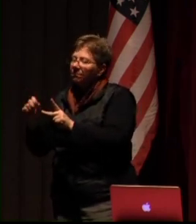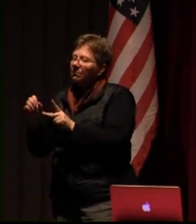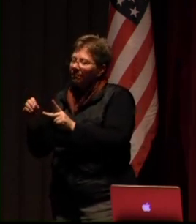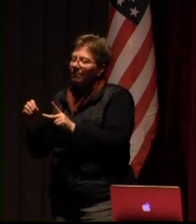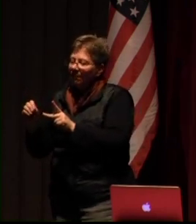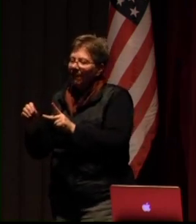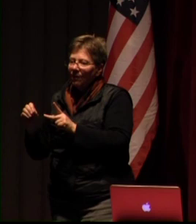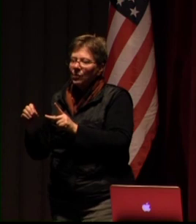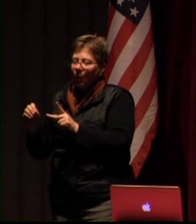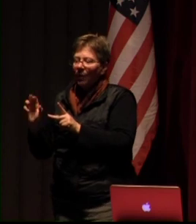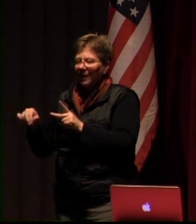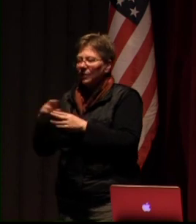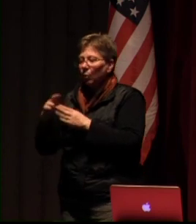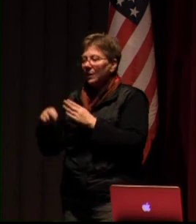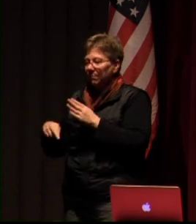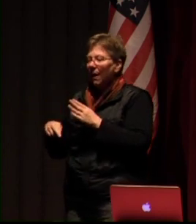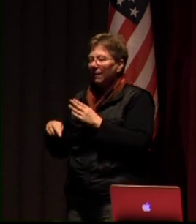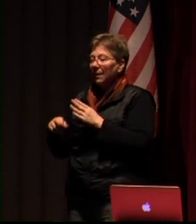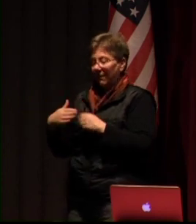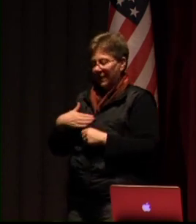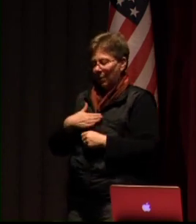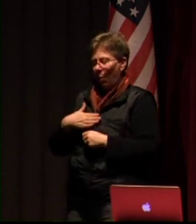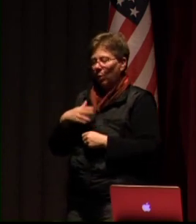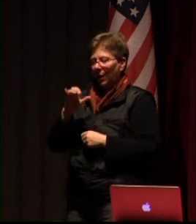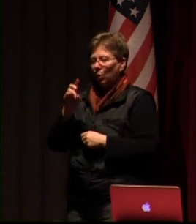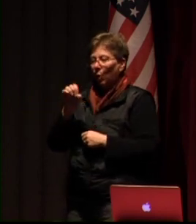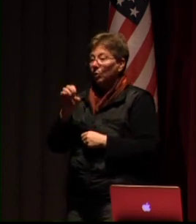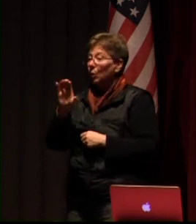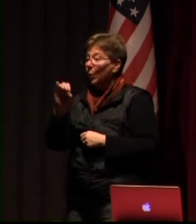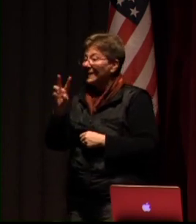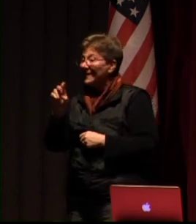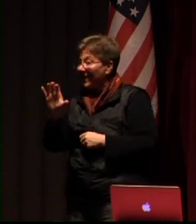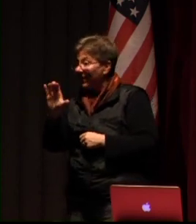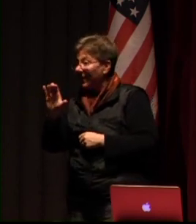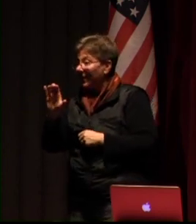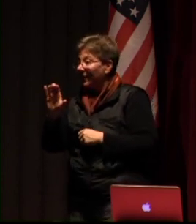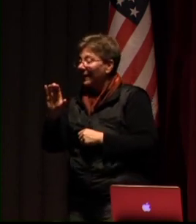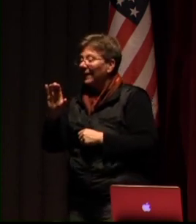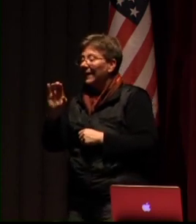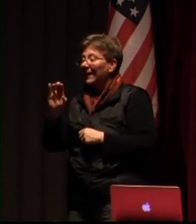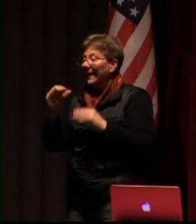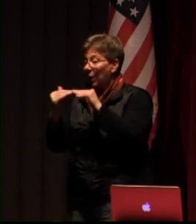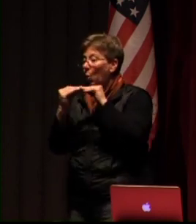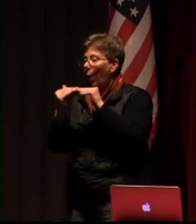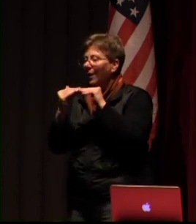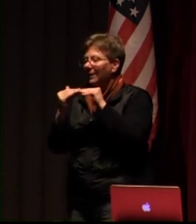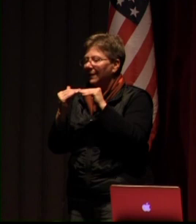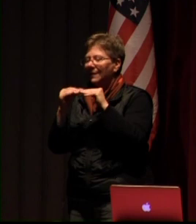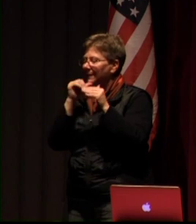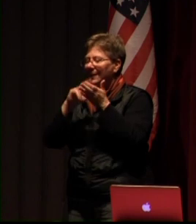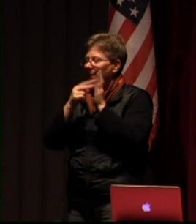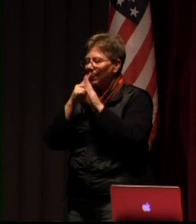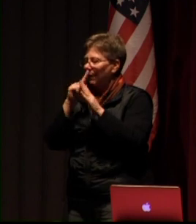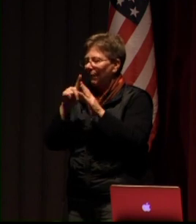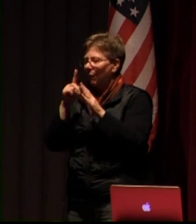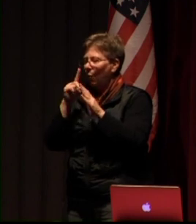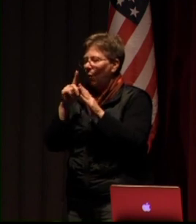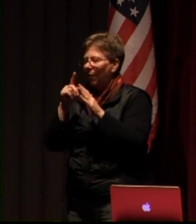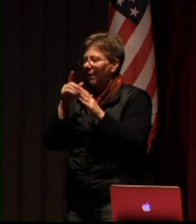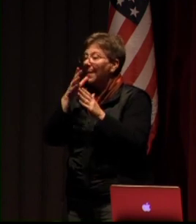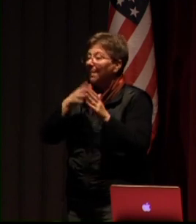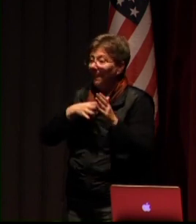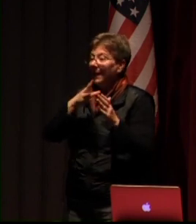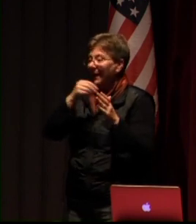And all this is a result of the Napoleonic Code. So civic equality, but civic equality for heads of household rather than for all citizens, I think, would be the way I would answer